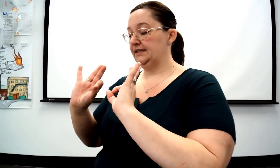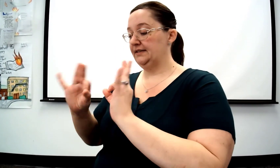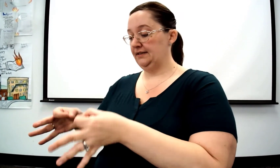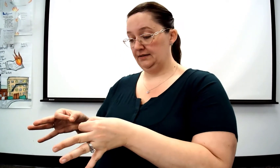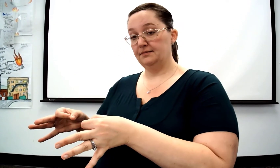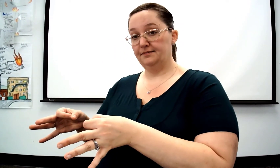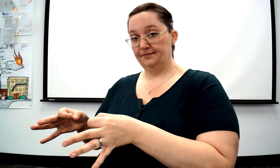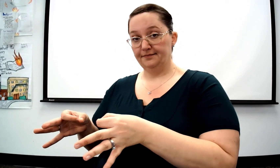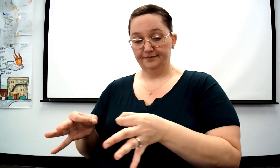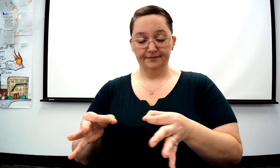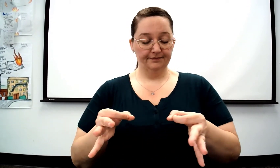F's, decide.